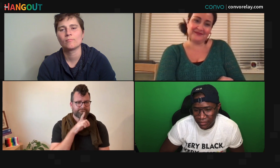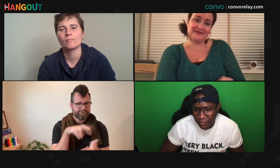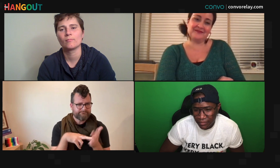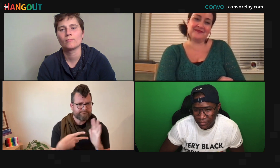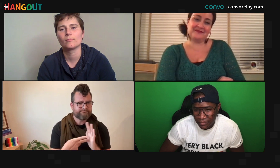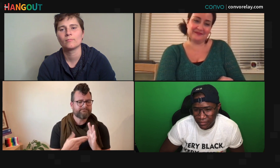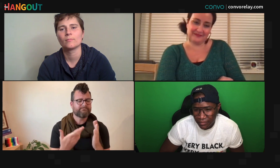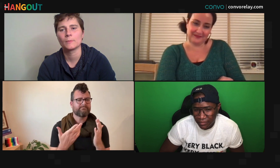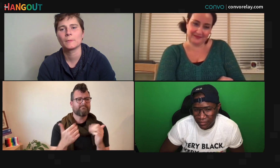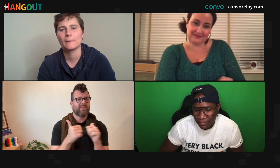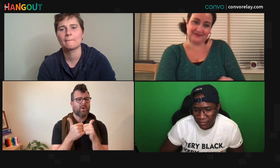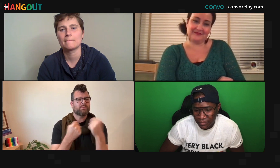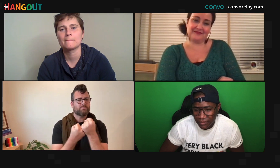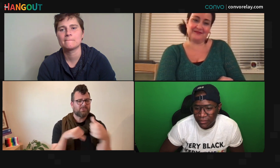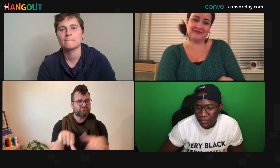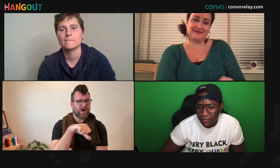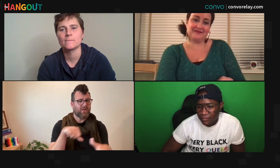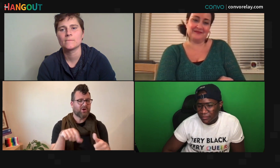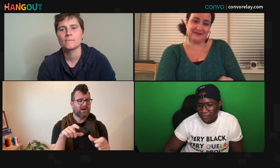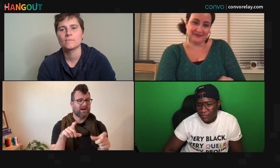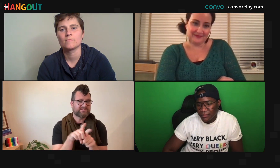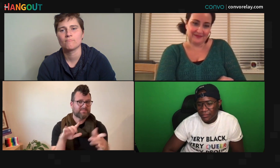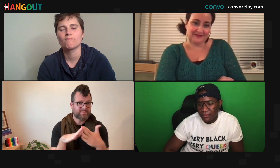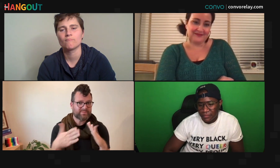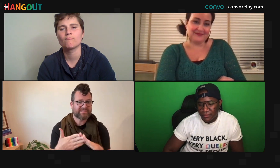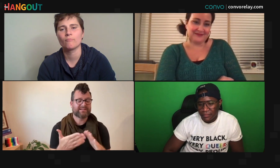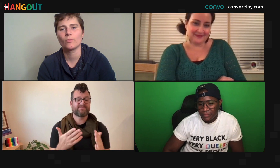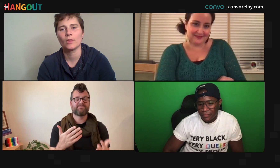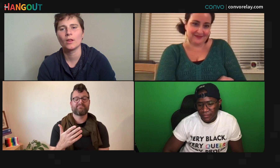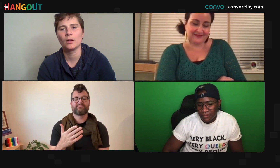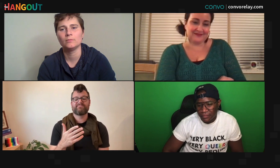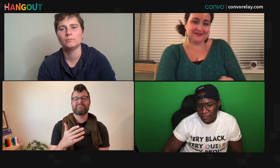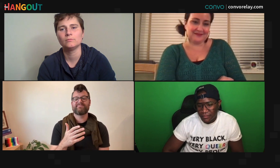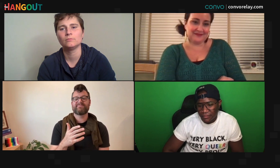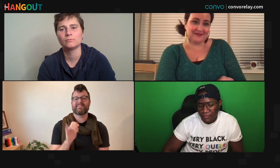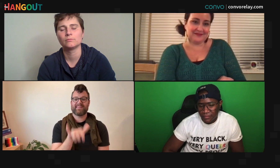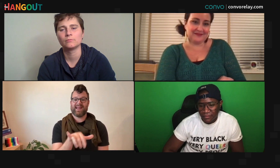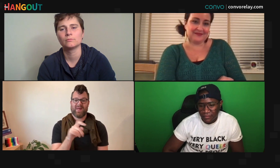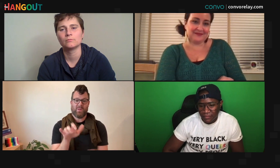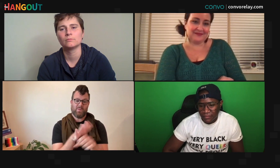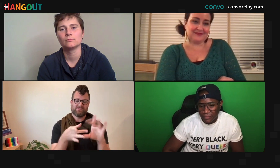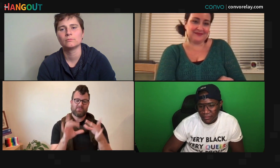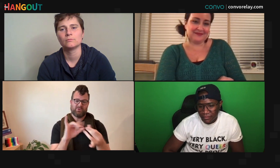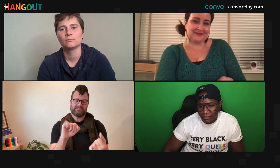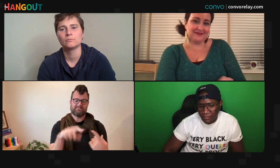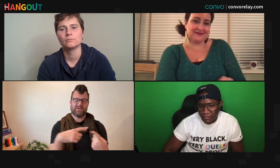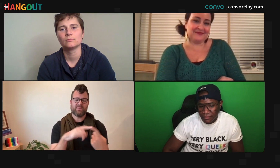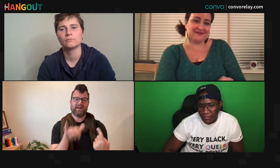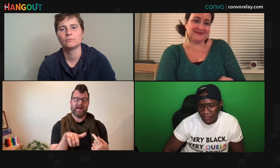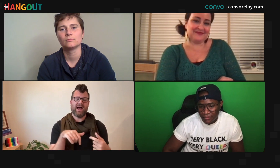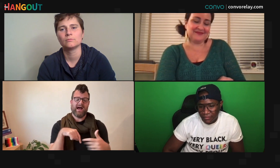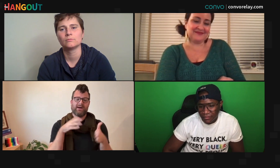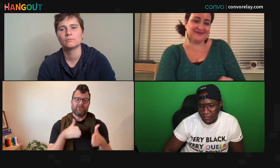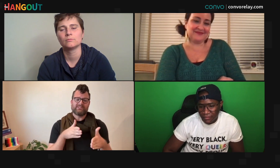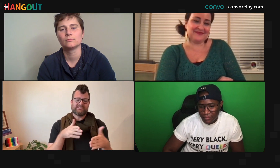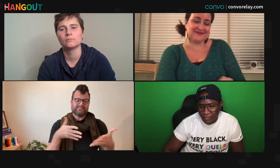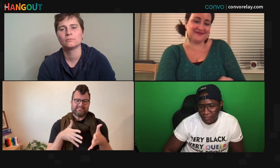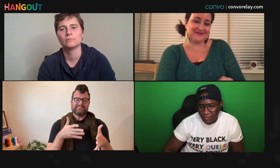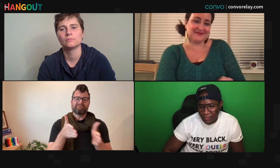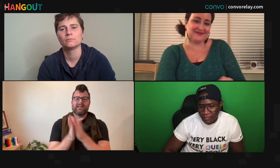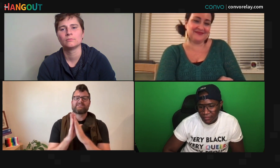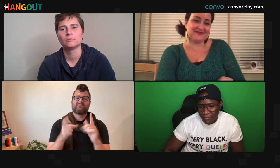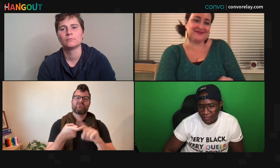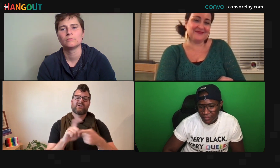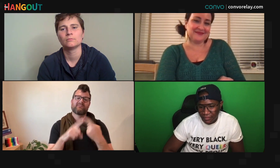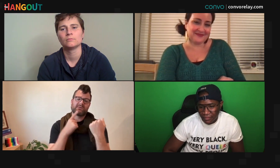about feelings or vulnerability and exploring what that means and really supporting each other as a community. And that whole story is about